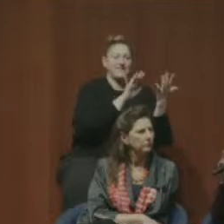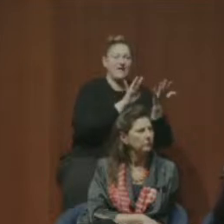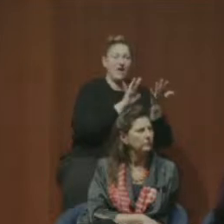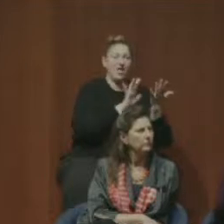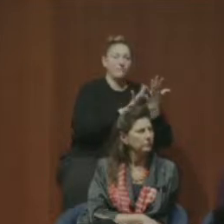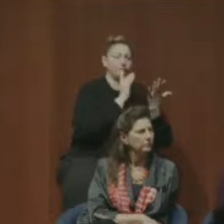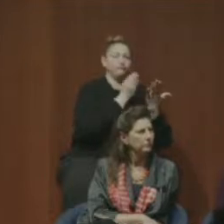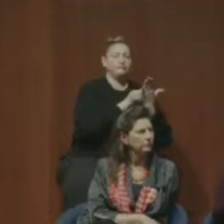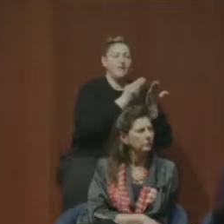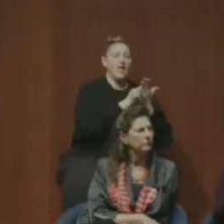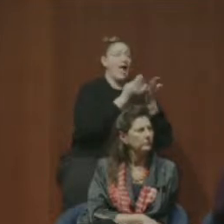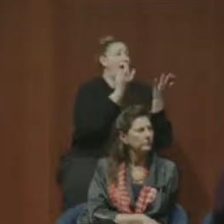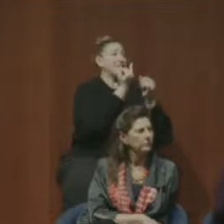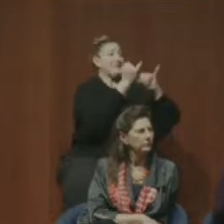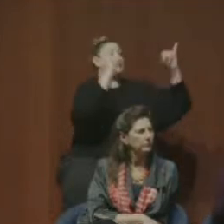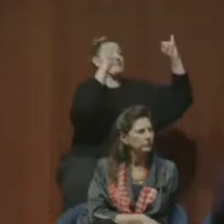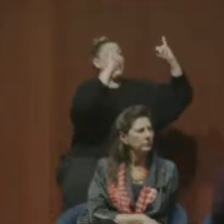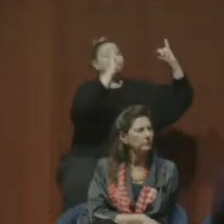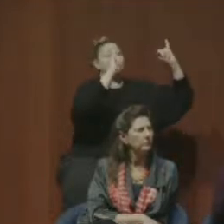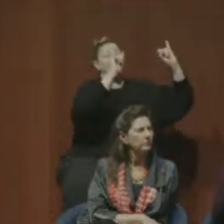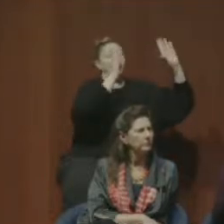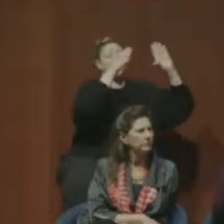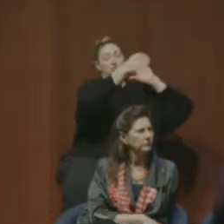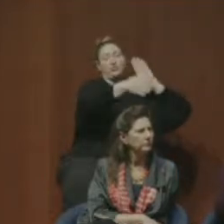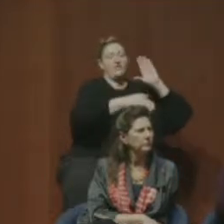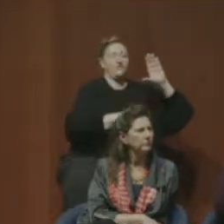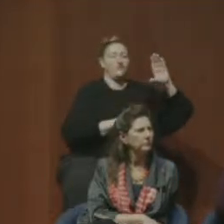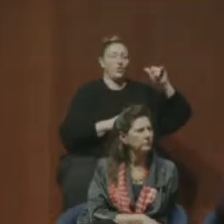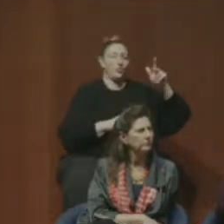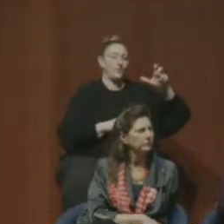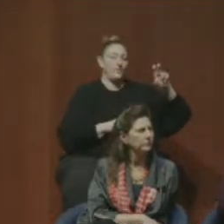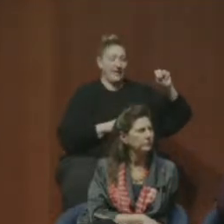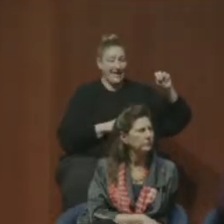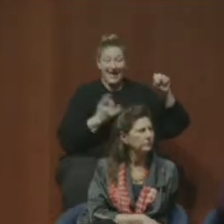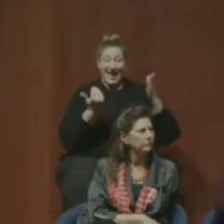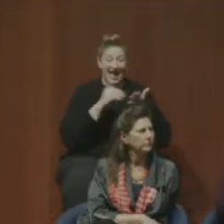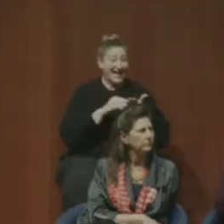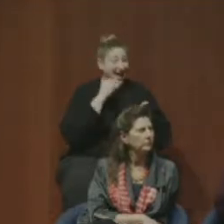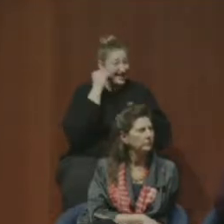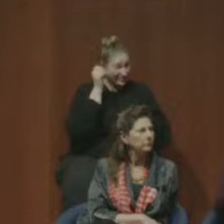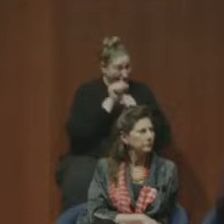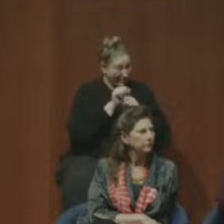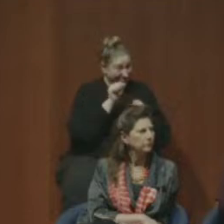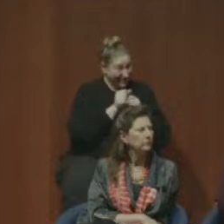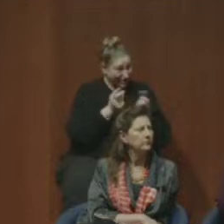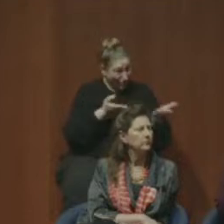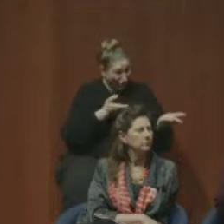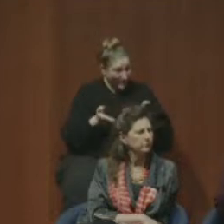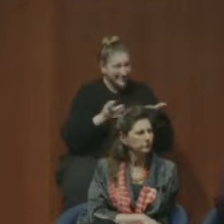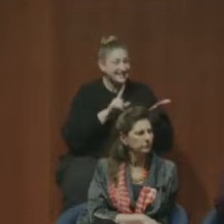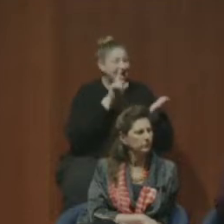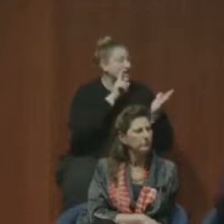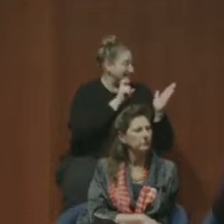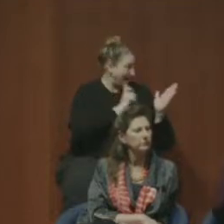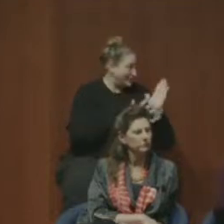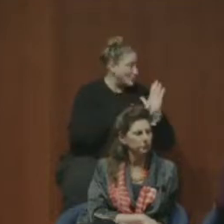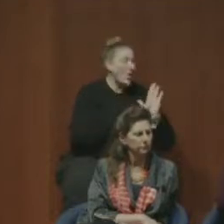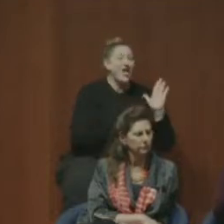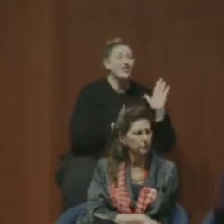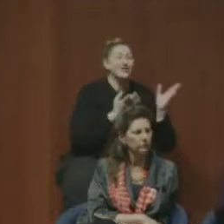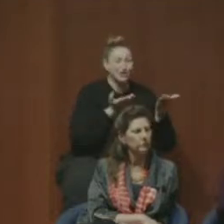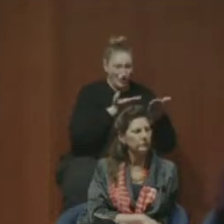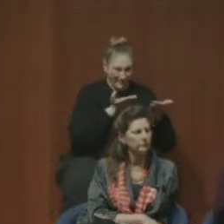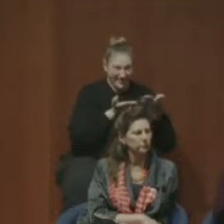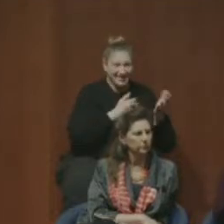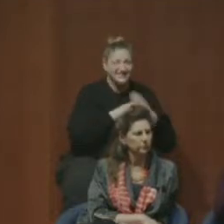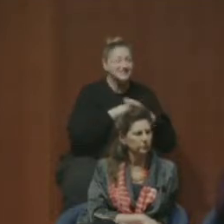the emancipatory future of the Caribbean, which means a certain kind of domestic servitude, sexual servitude, the sort of